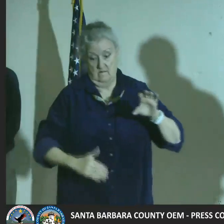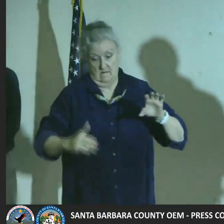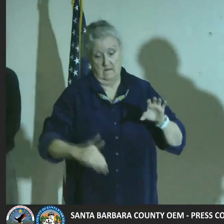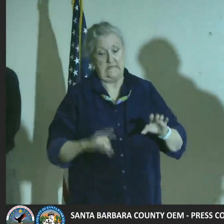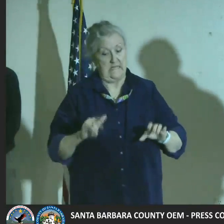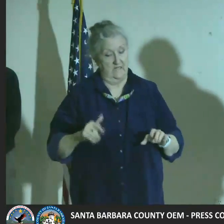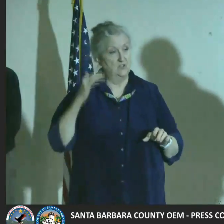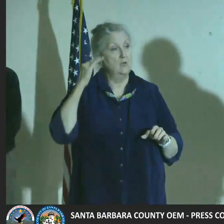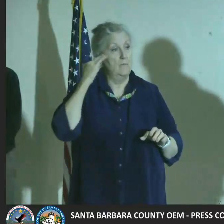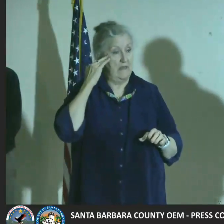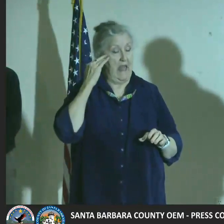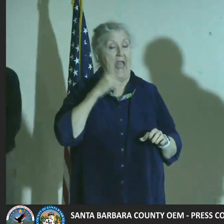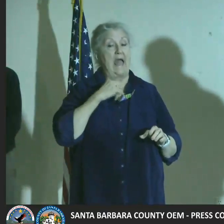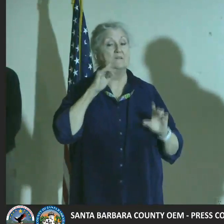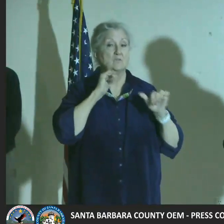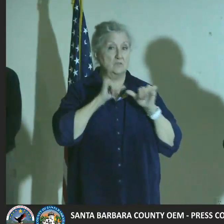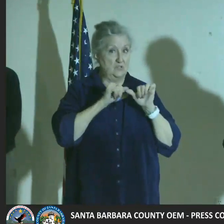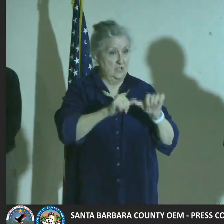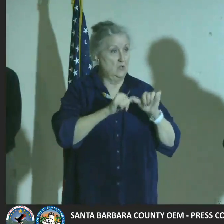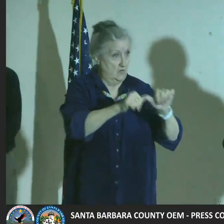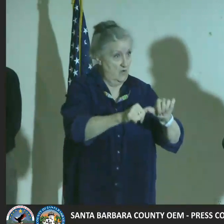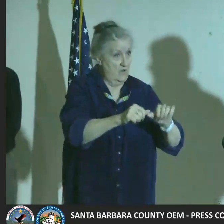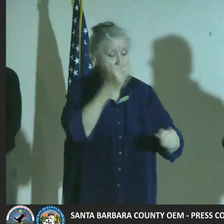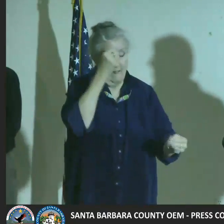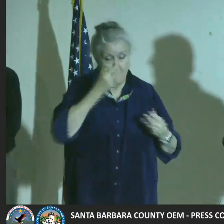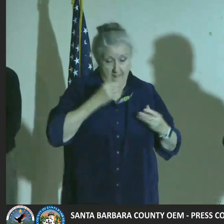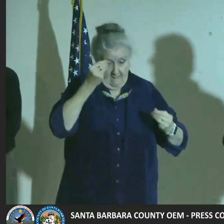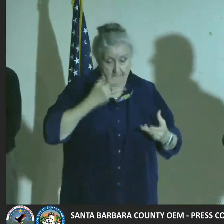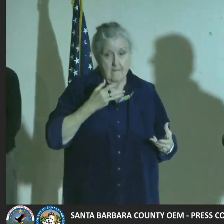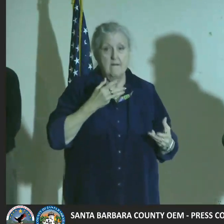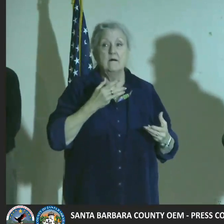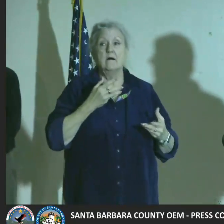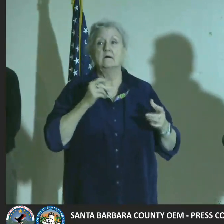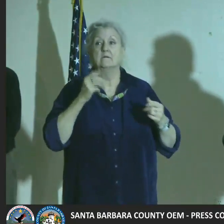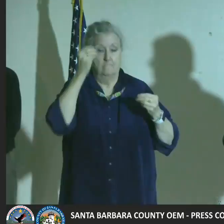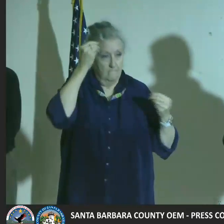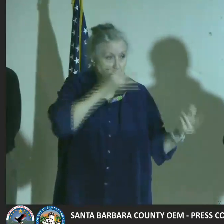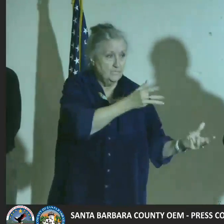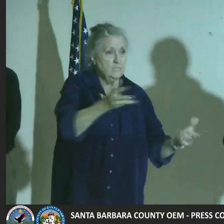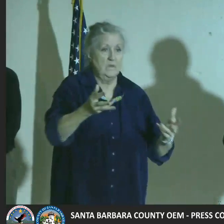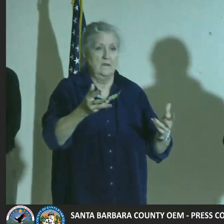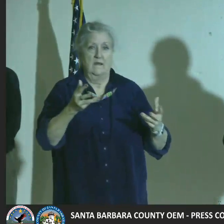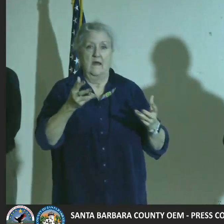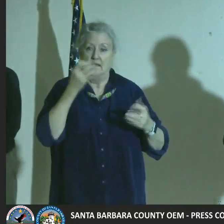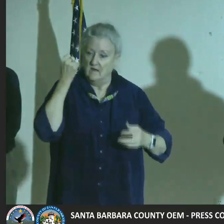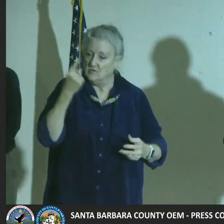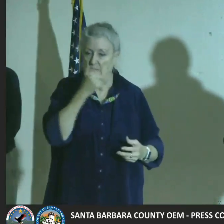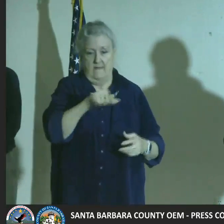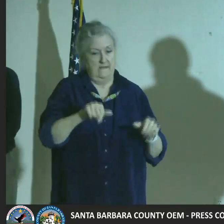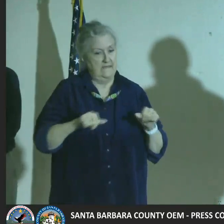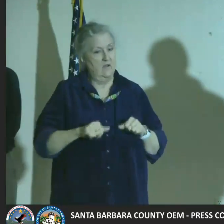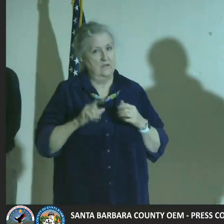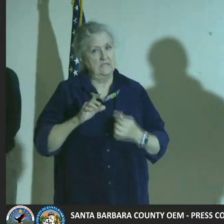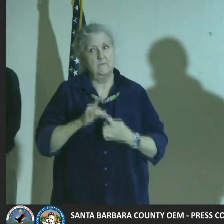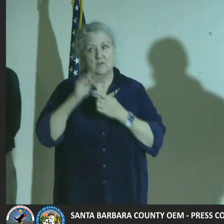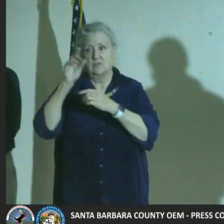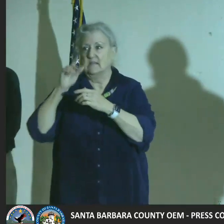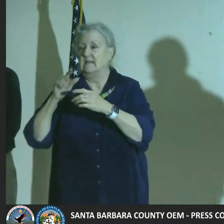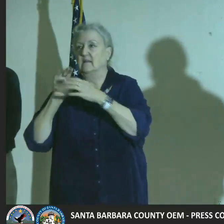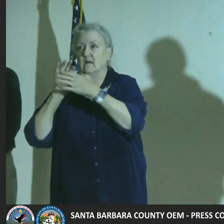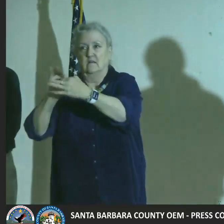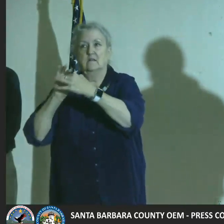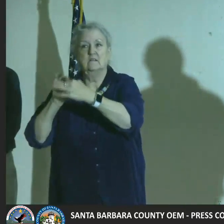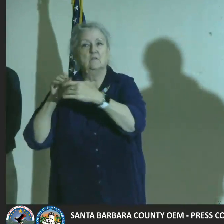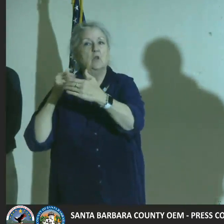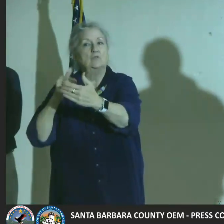stay informed and to understand that these areas, particularly those that are below the Thomas Fire burn